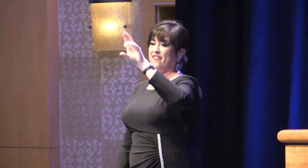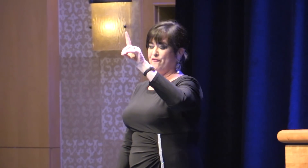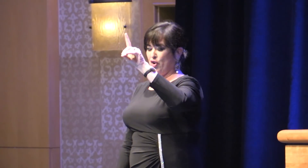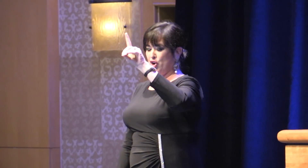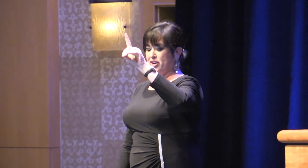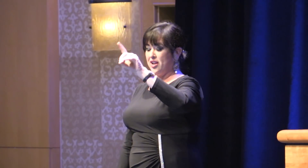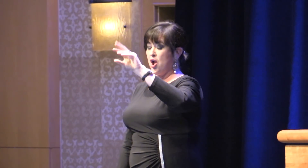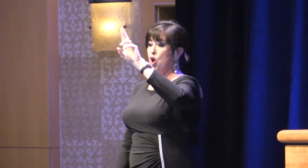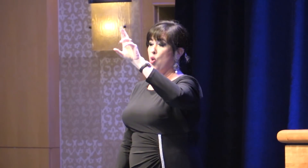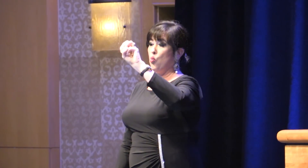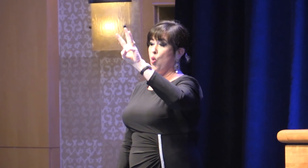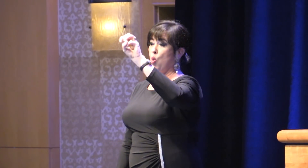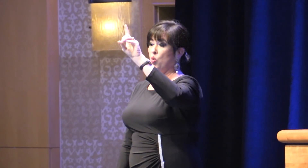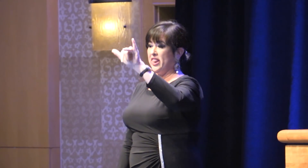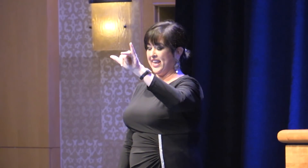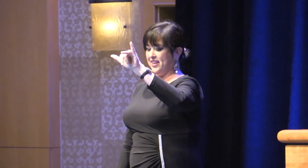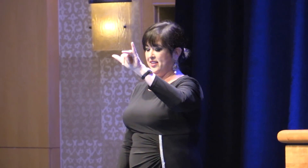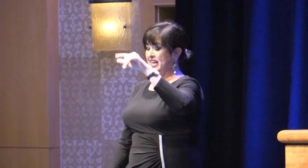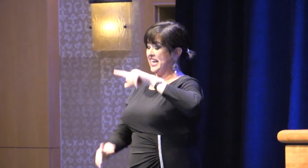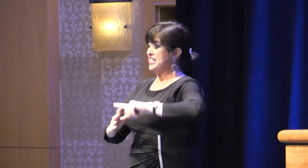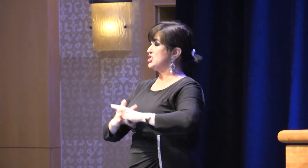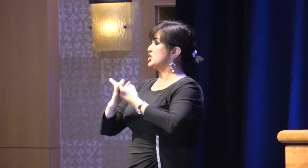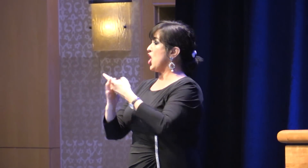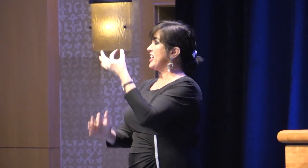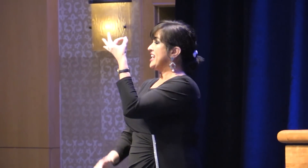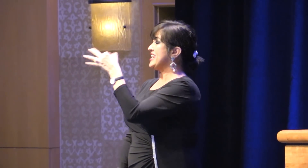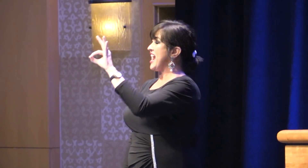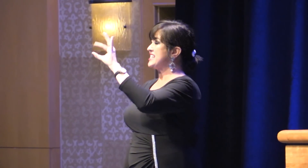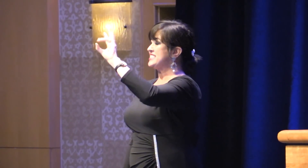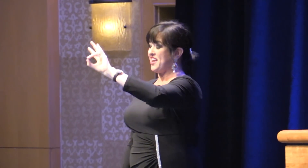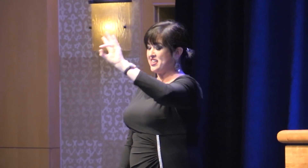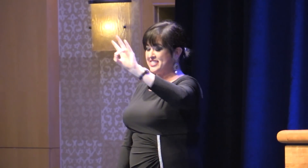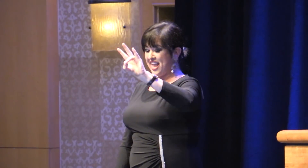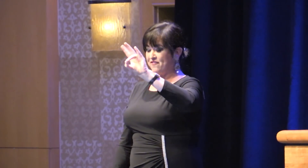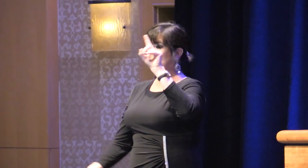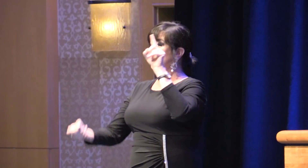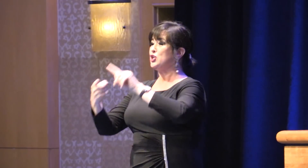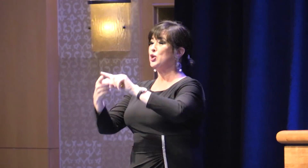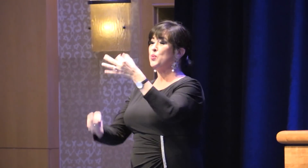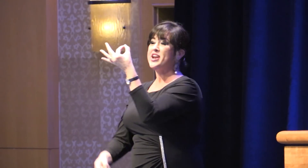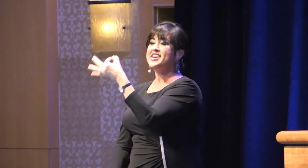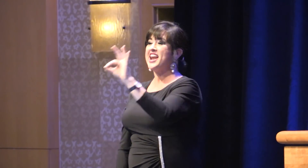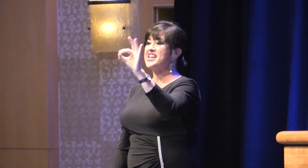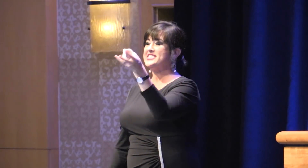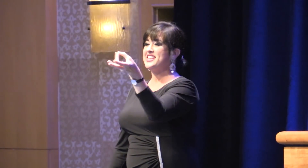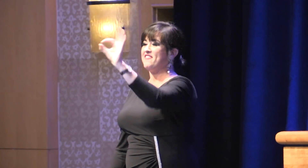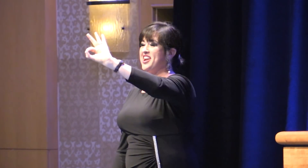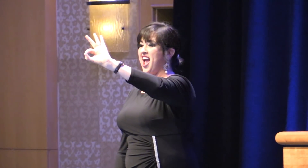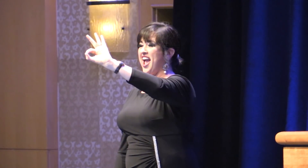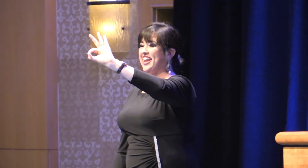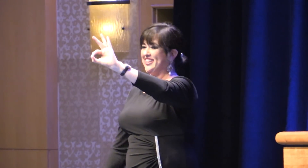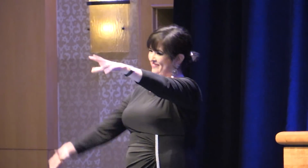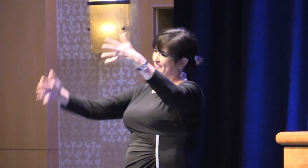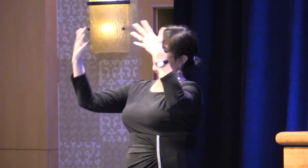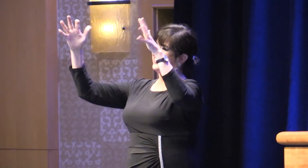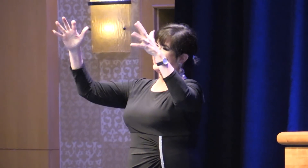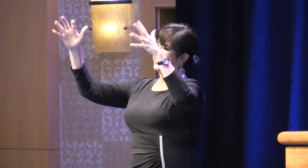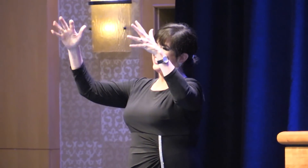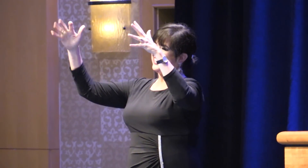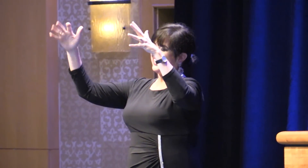organization. Please welcome Clifford Rowley. He began his presidency in 1977 and